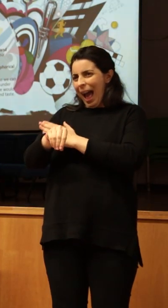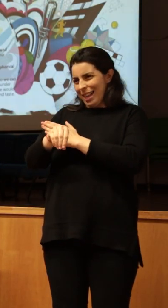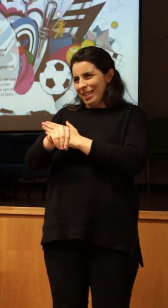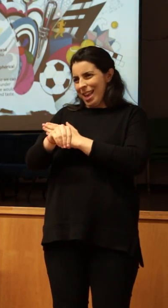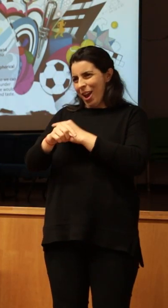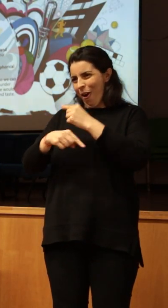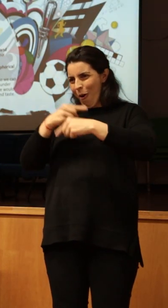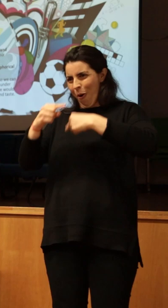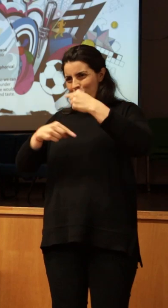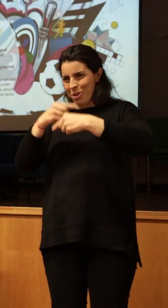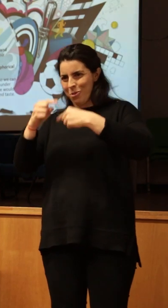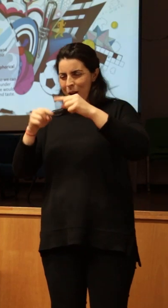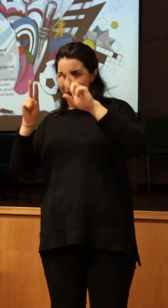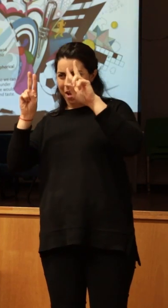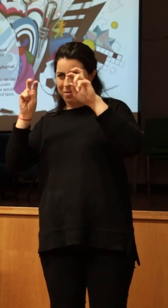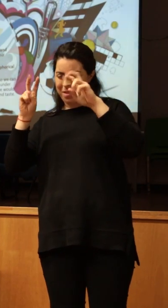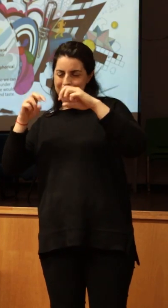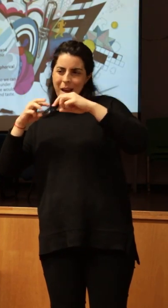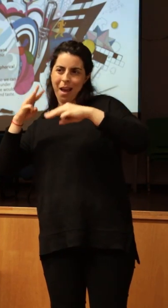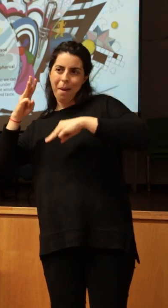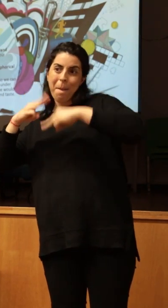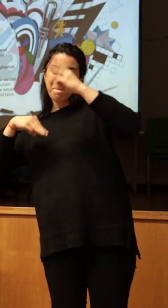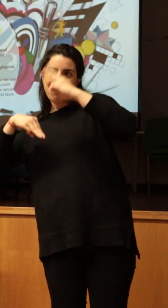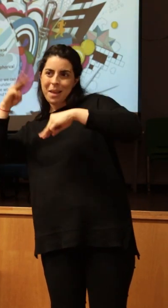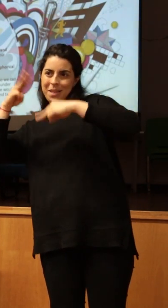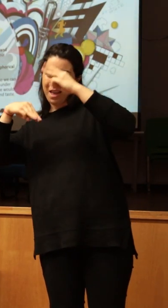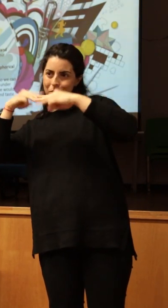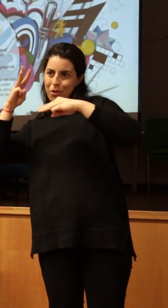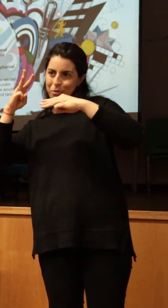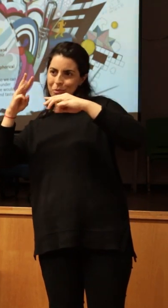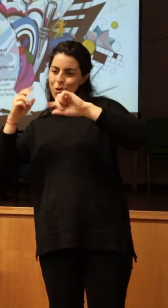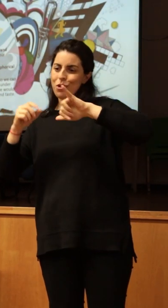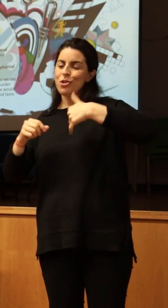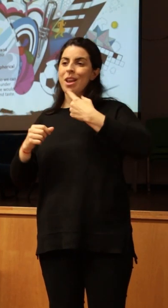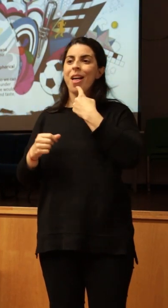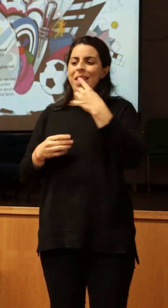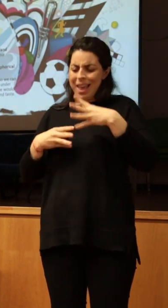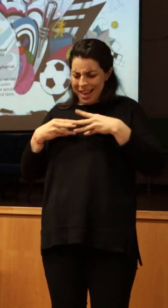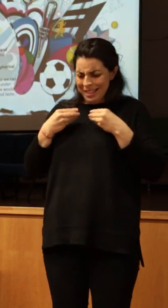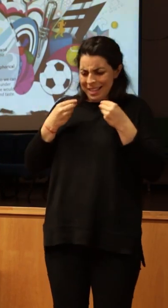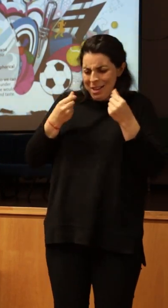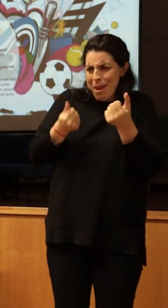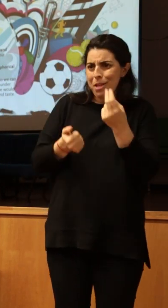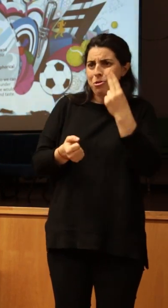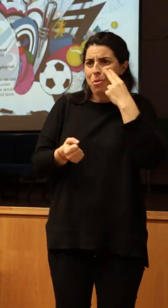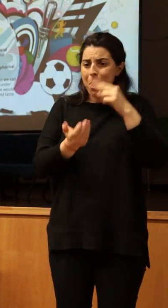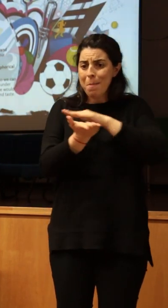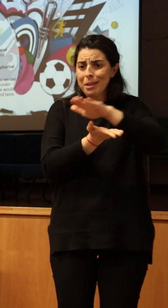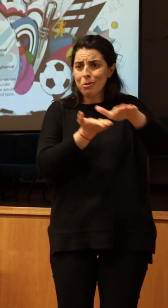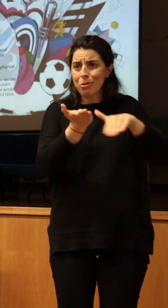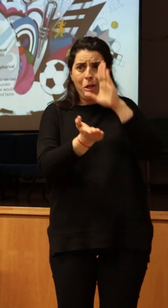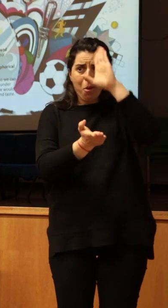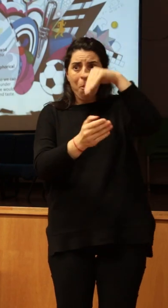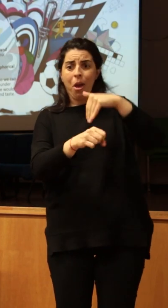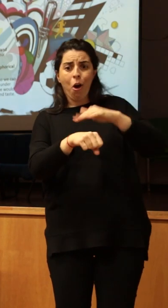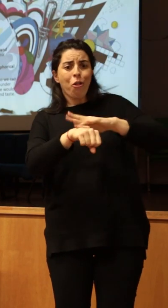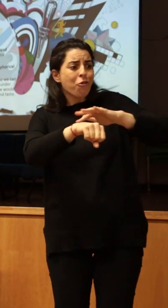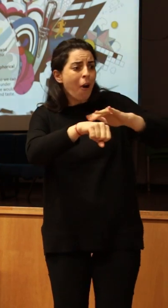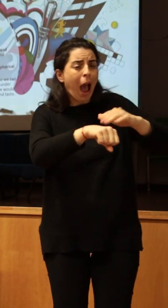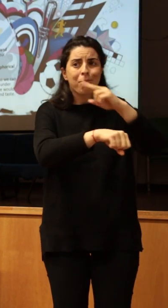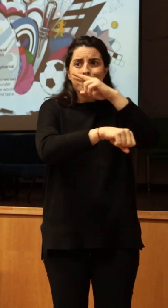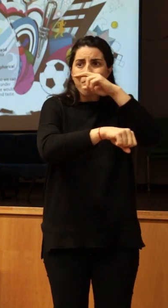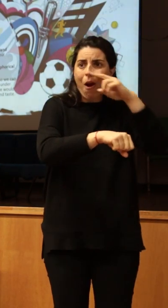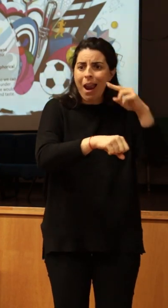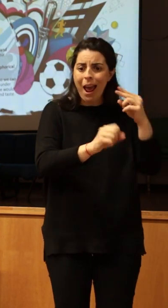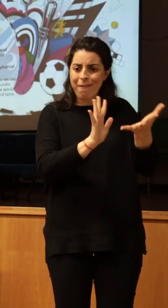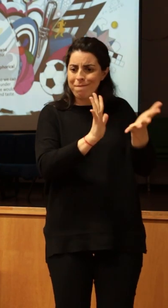y los términos abstractos, porque estoy diciendo que los problemas, los sentimientos, los conflictos son cuestiones abstractas. So the metaphors allow us, they